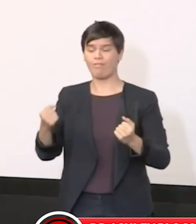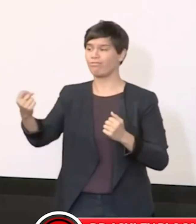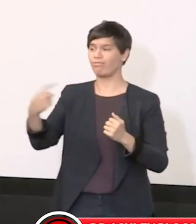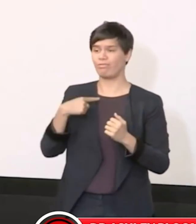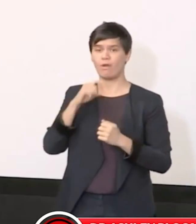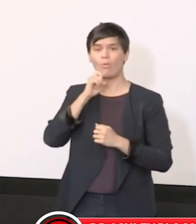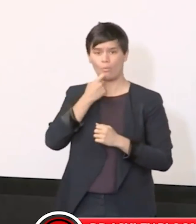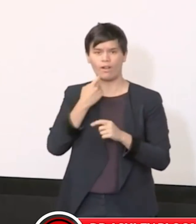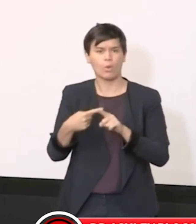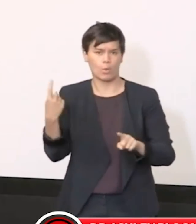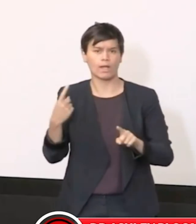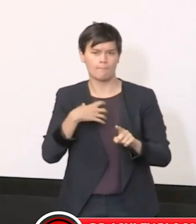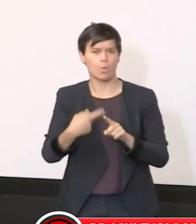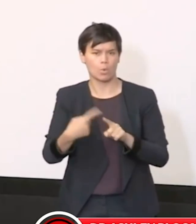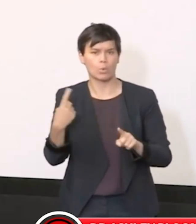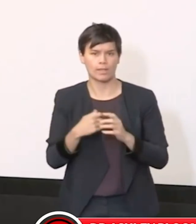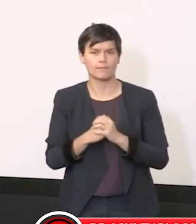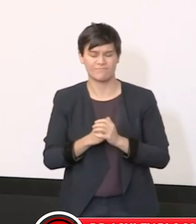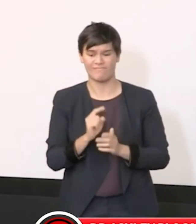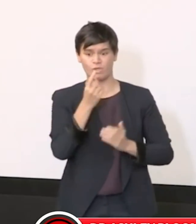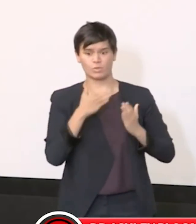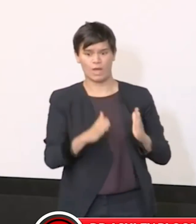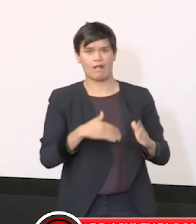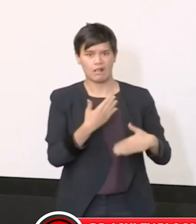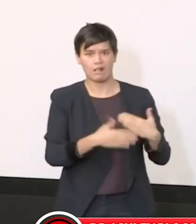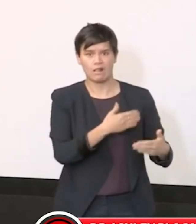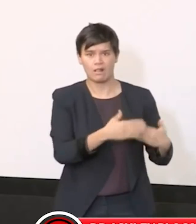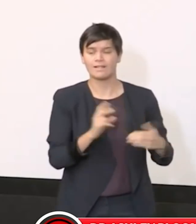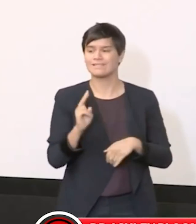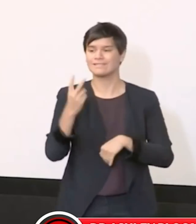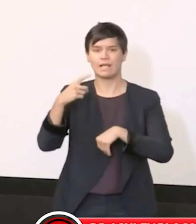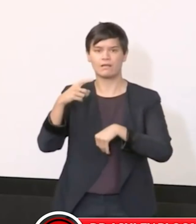ways that can be done now, the second, more recent one, being much more expeditious.